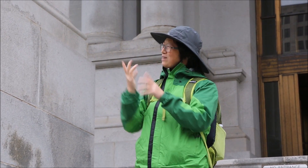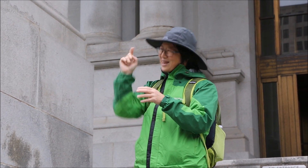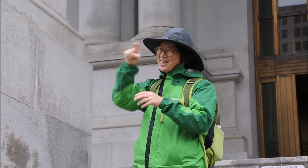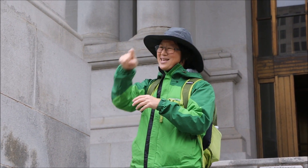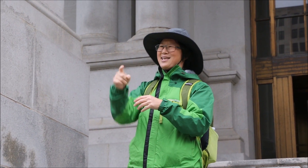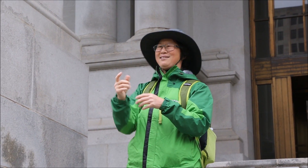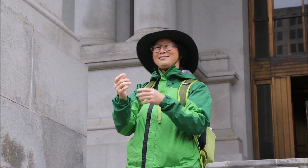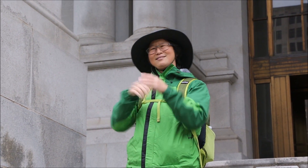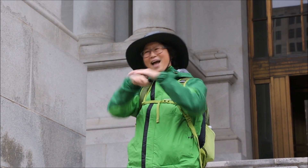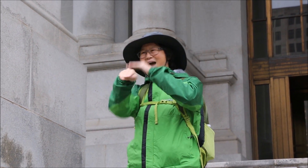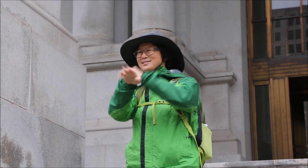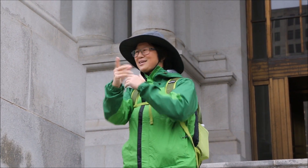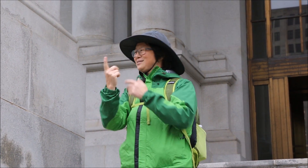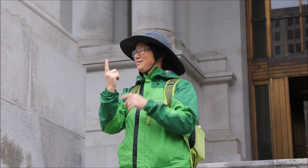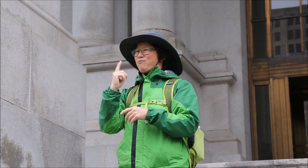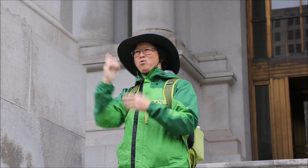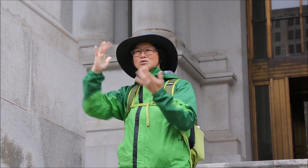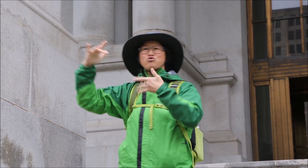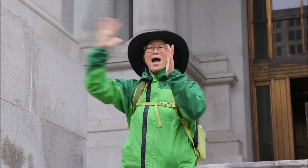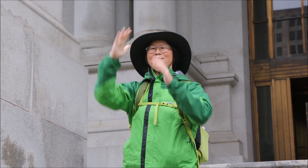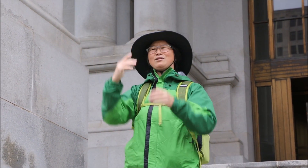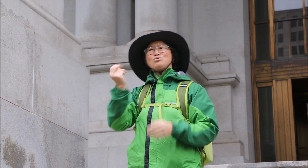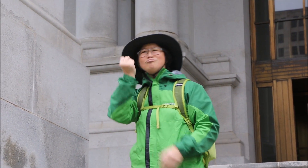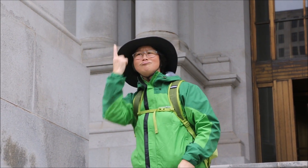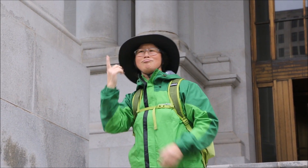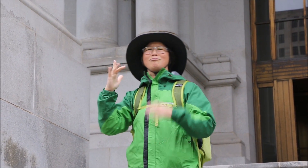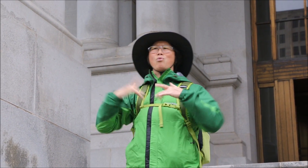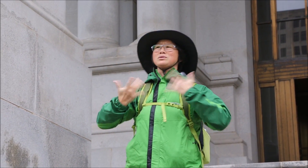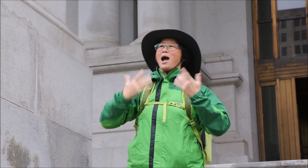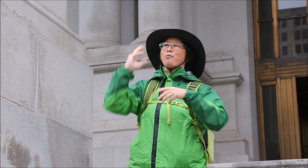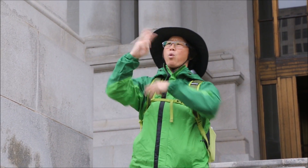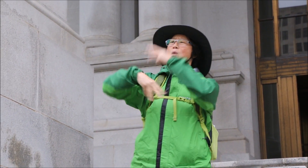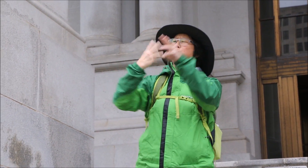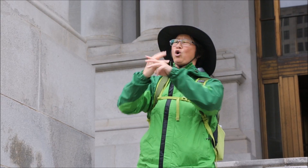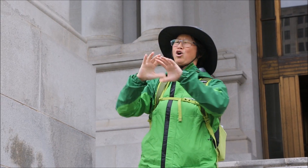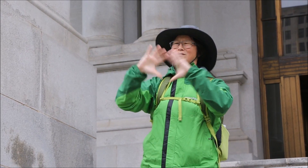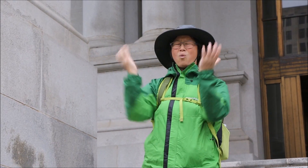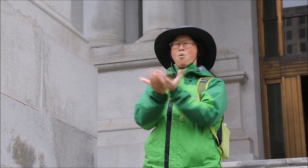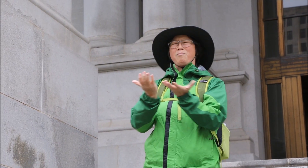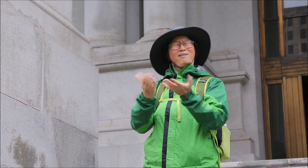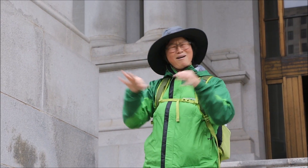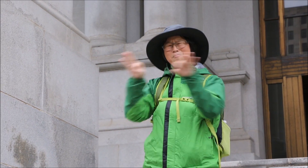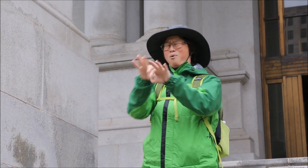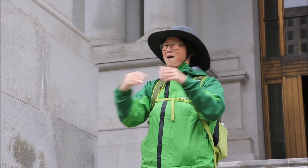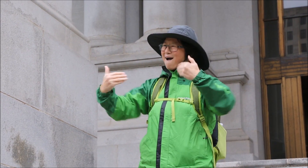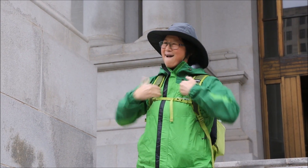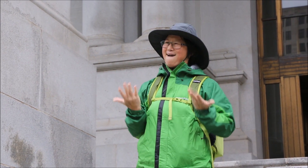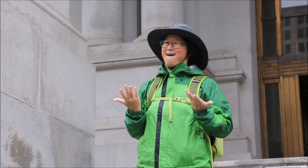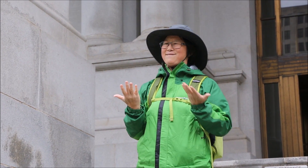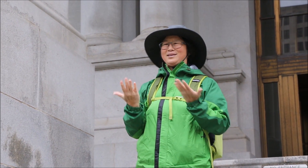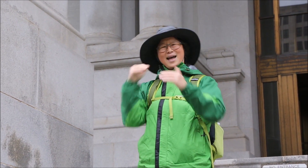cool, so hard. When my son became 13, 14, he asked to go to deaf